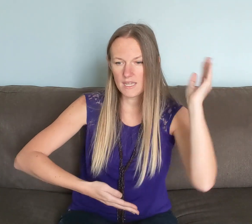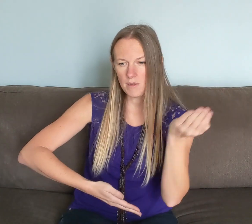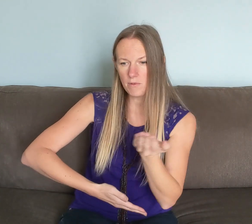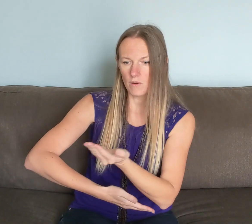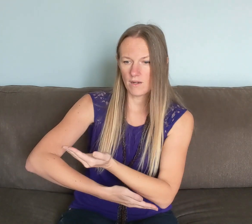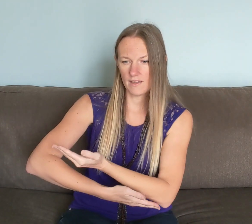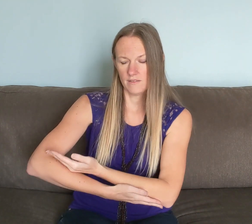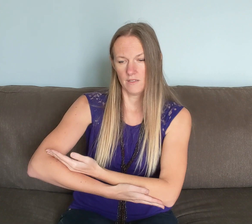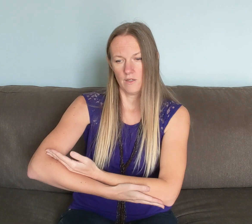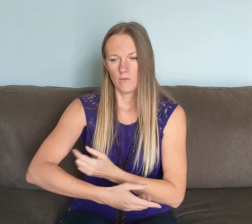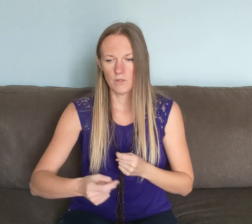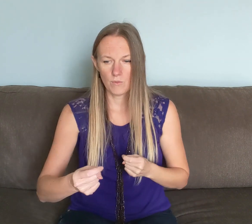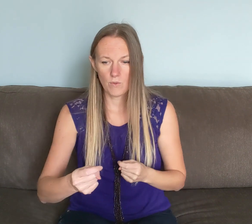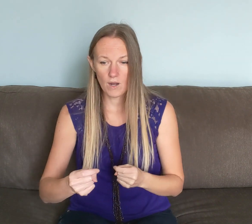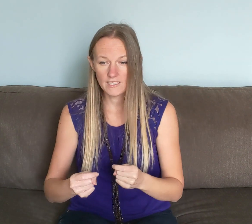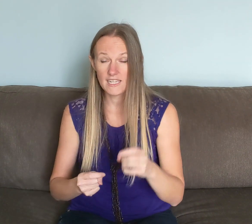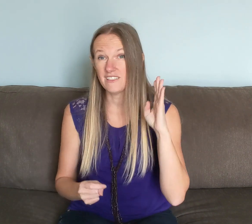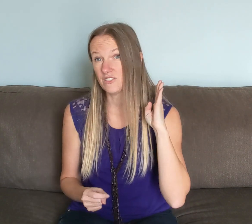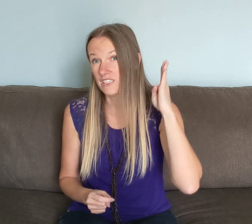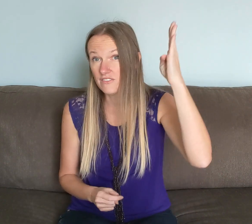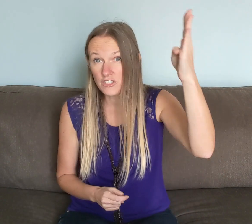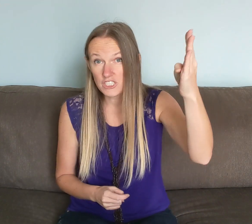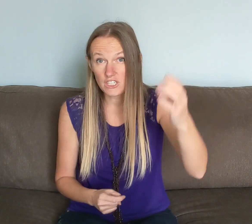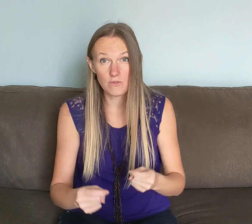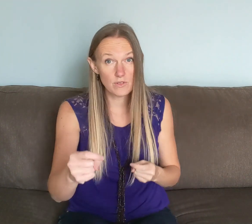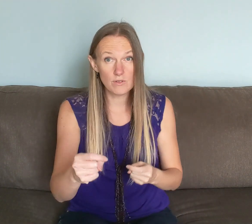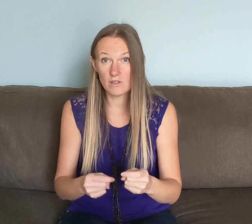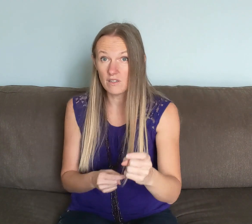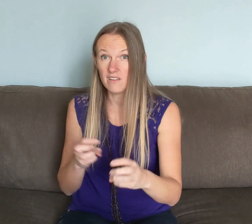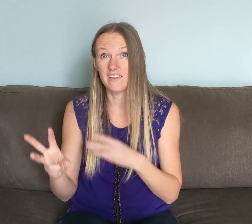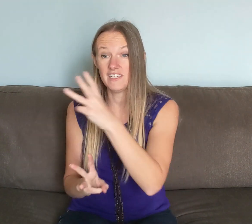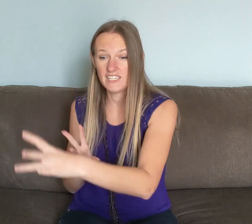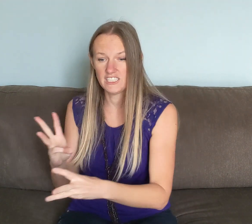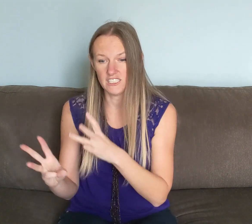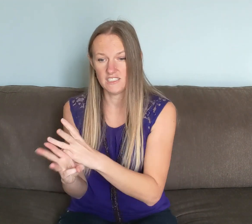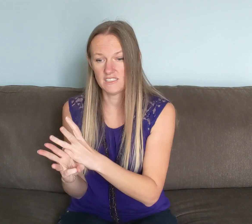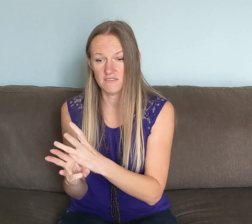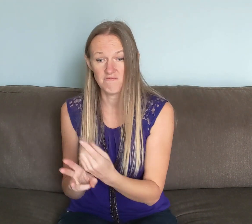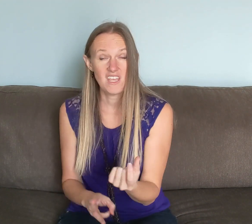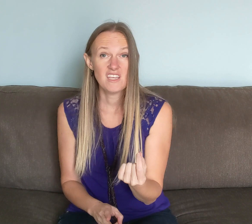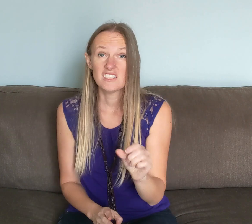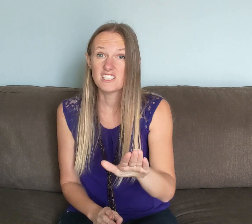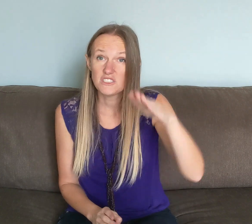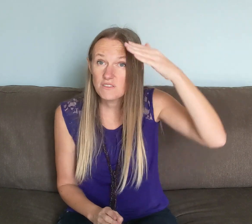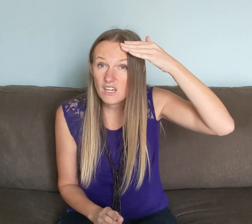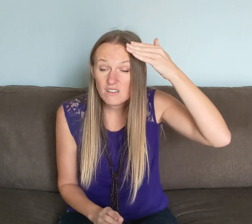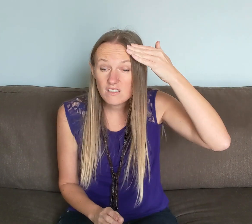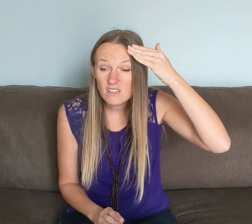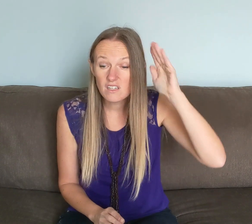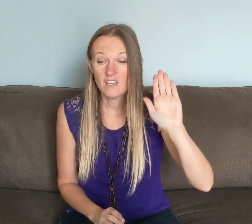baby boy would one day, in the future, rule the nations? Did you know